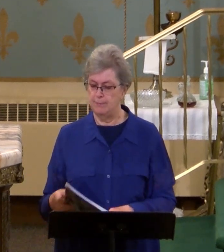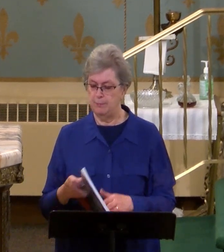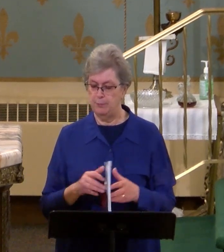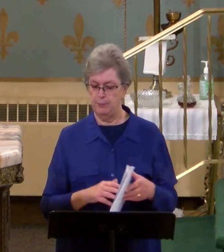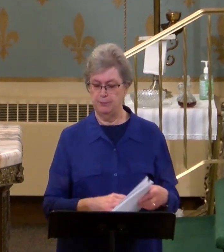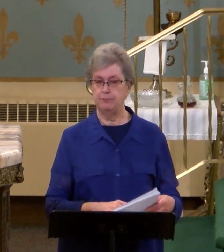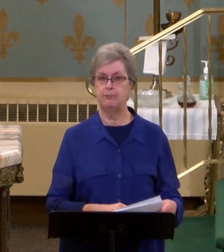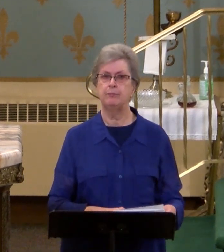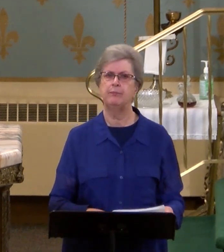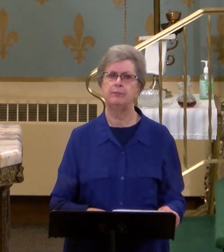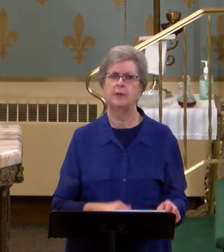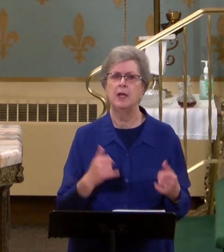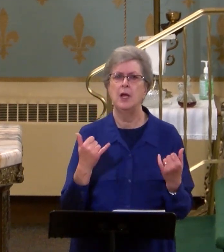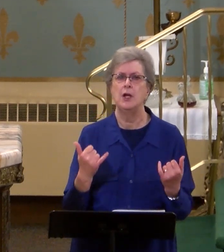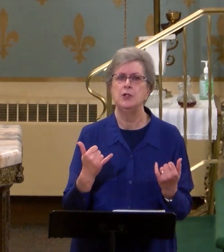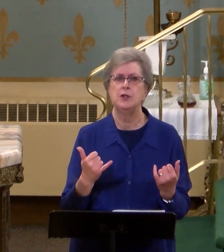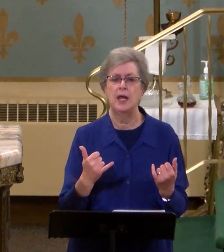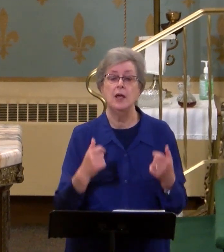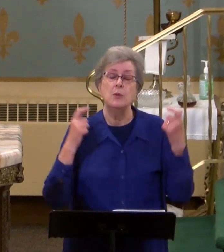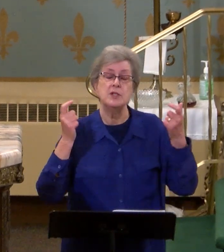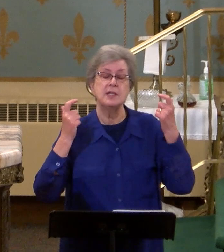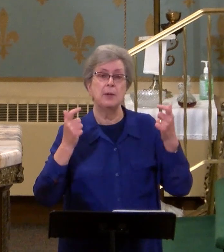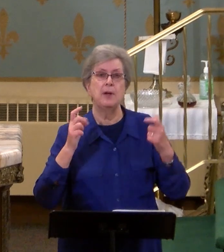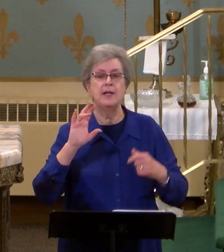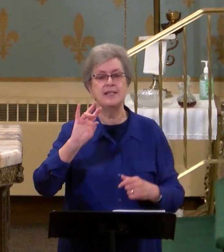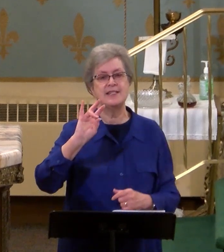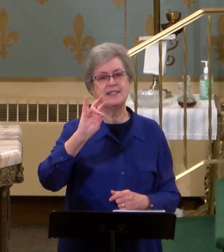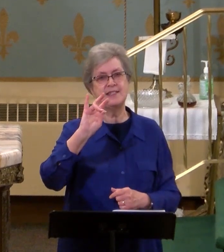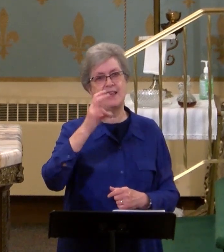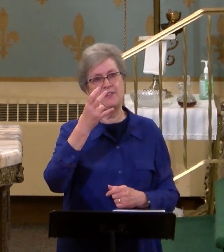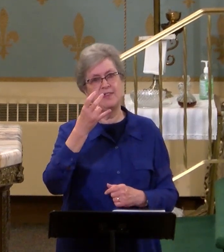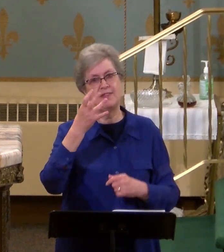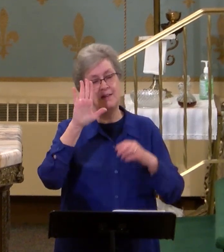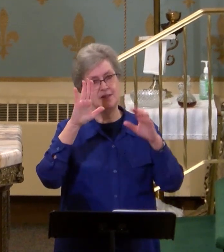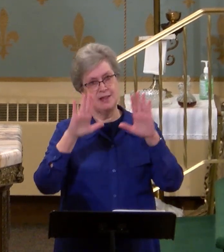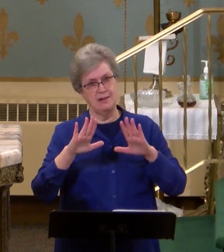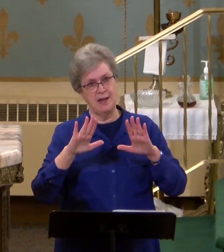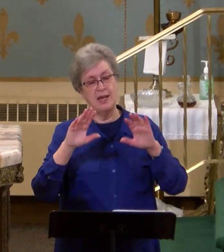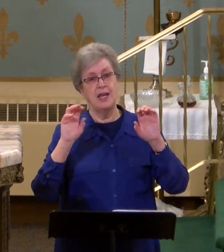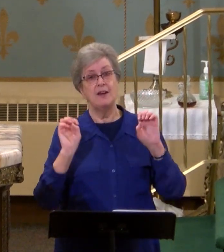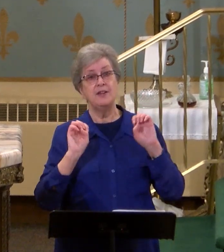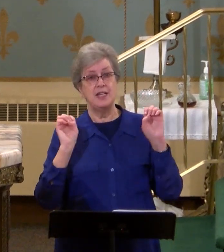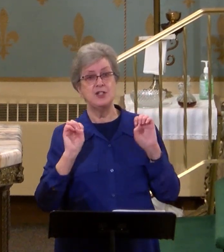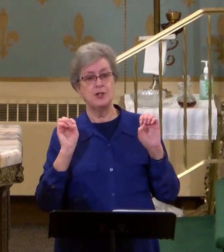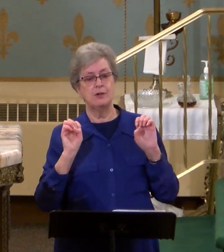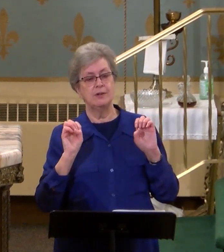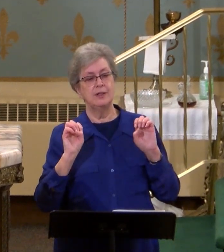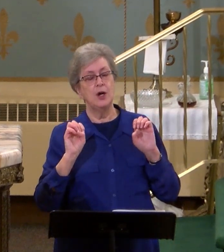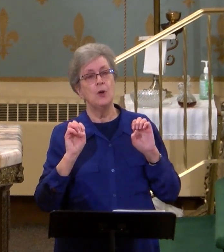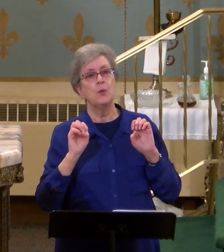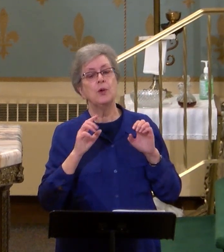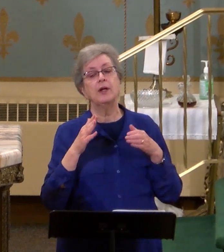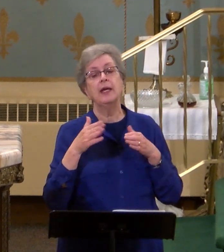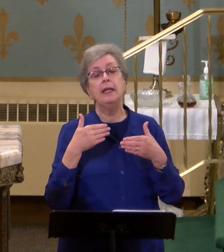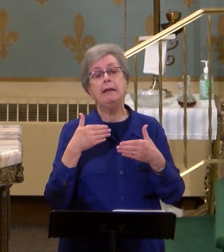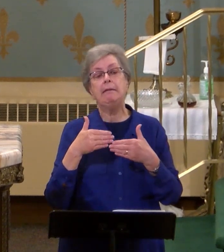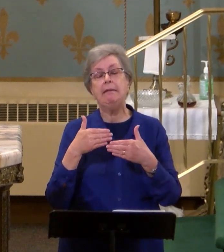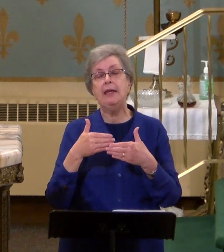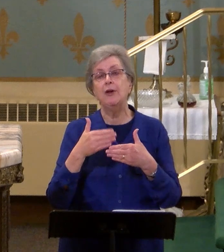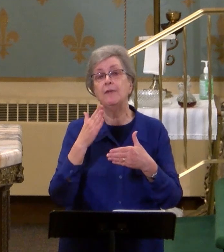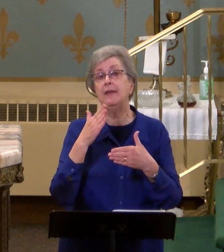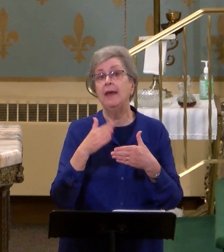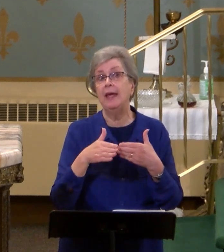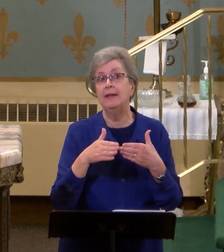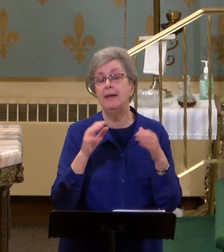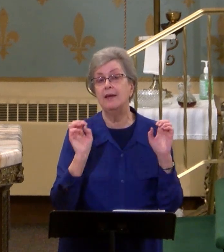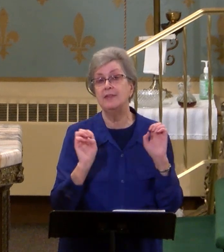So today we celebrate the seventh Sunday of Easter. We are coming toward the end of the Easter season,